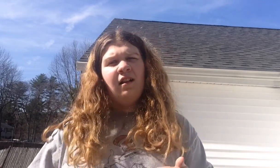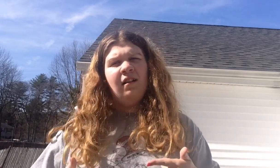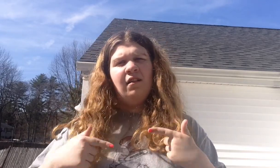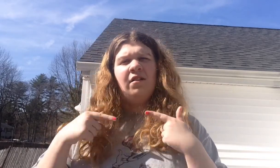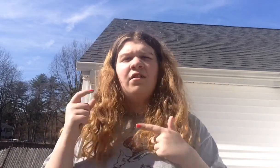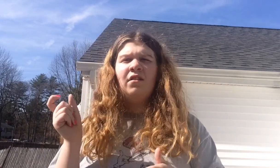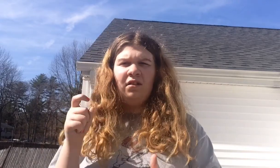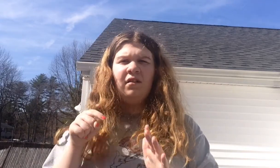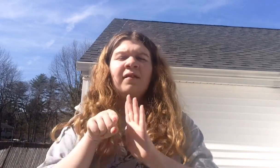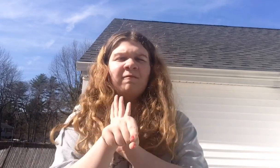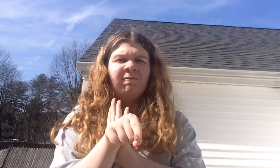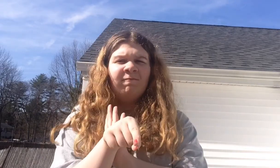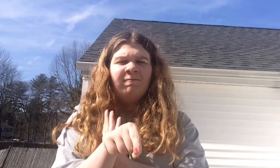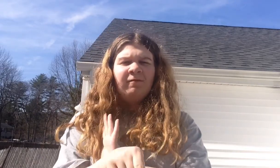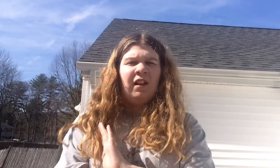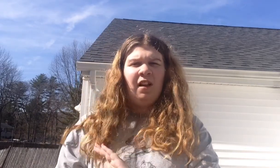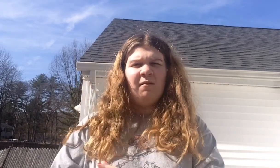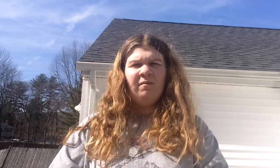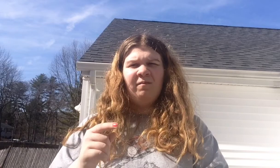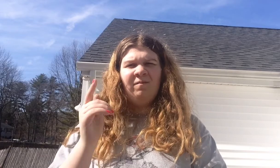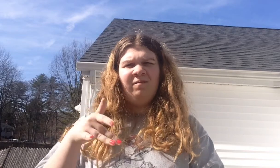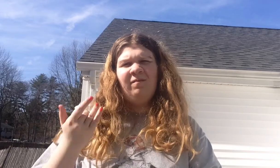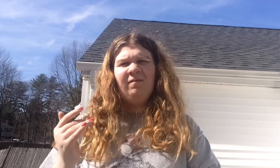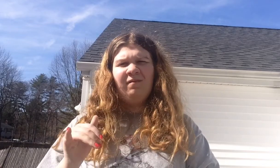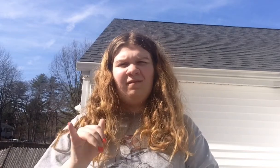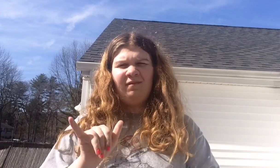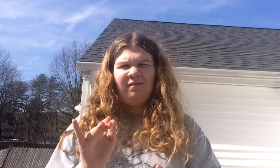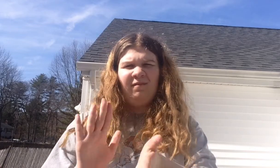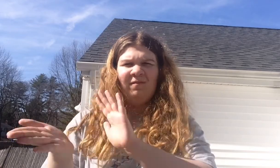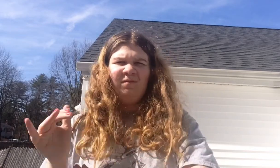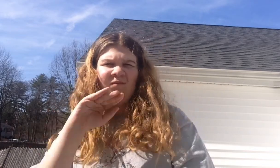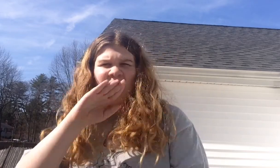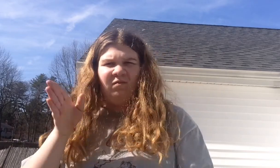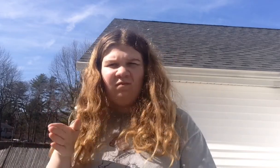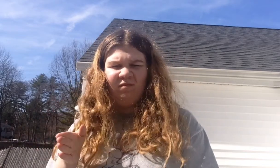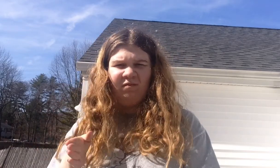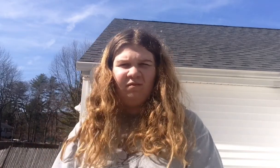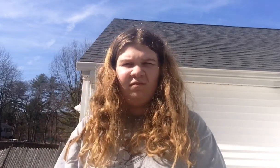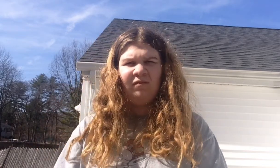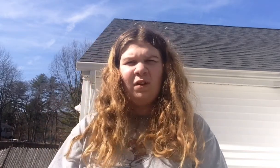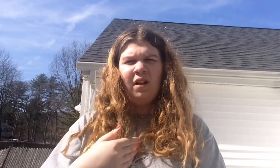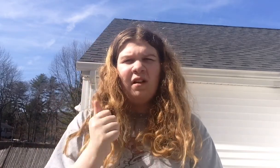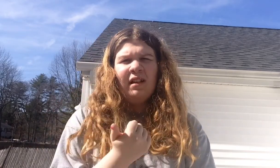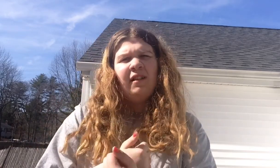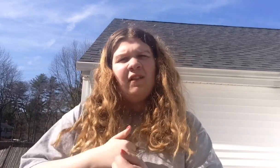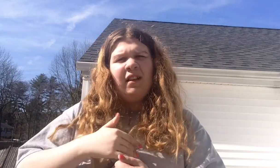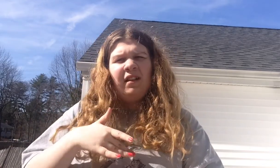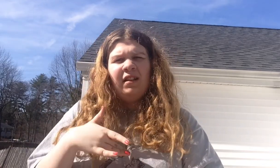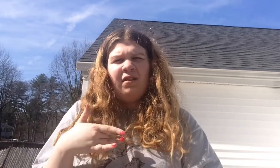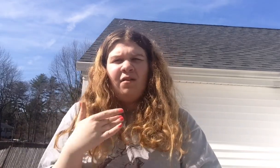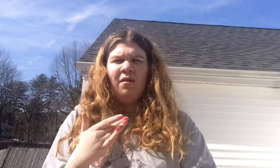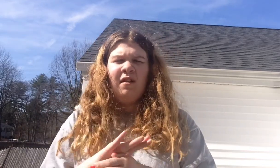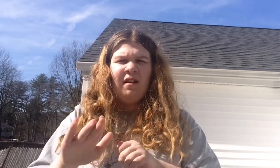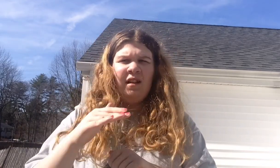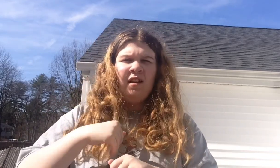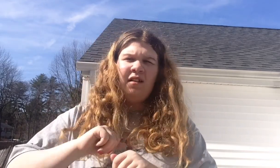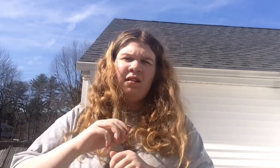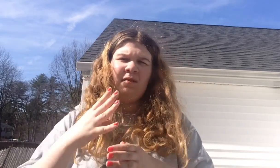Living's supposed to kill you, but it shouldn't feel like dying Loving's supposed to fail you, but it spills you